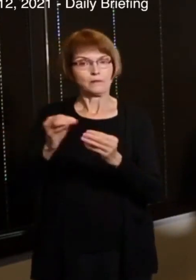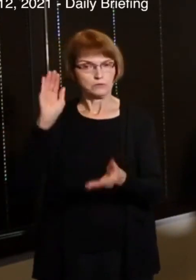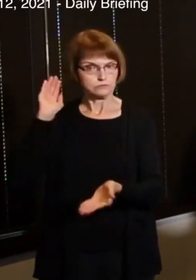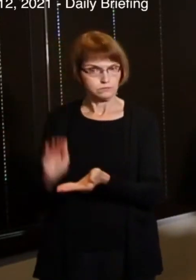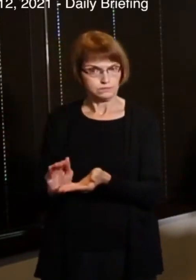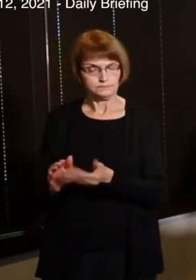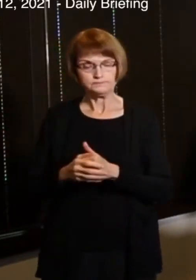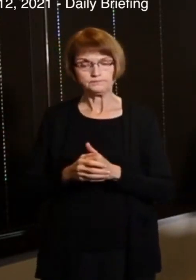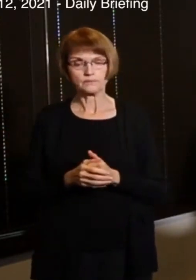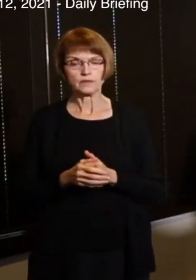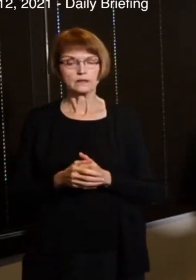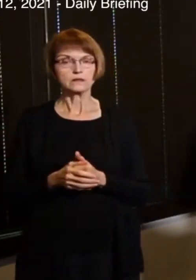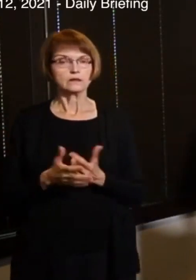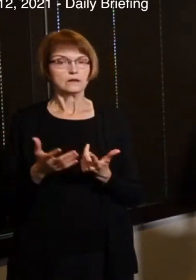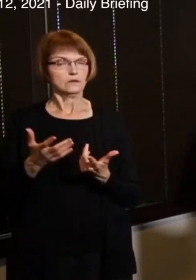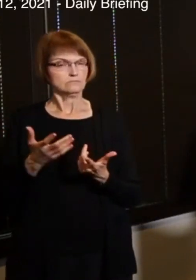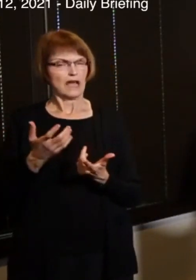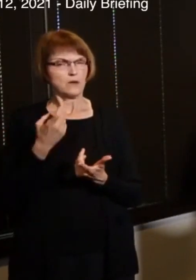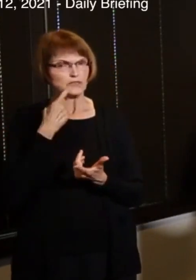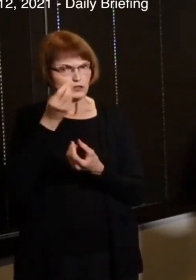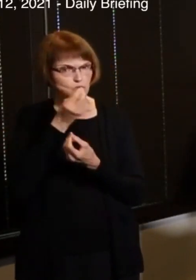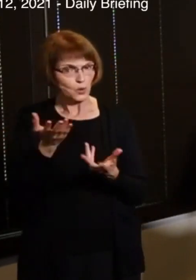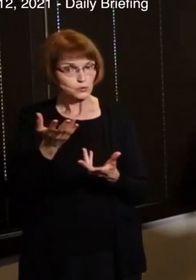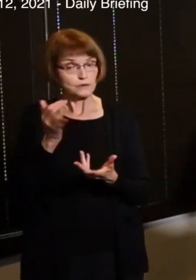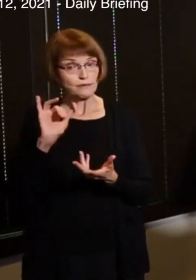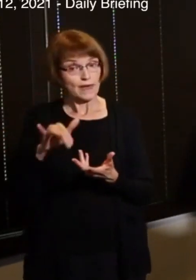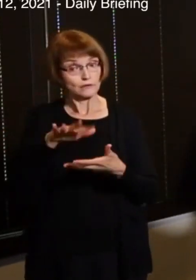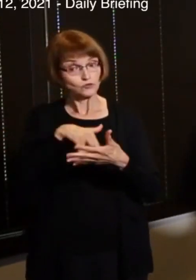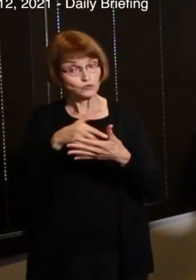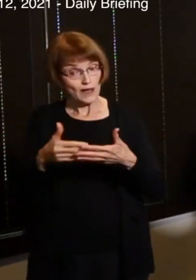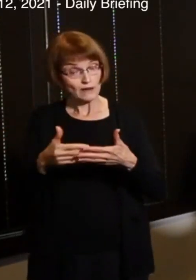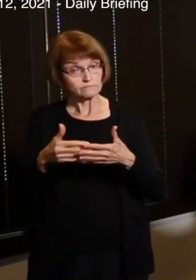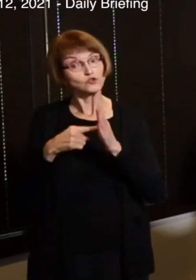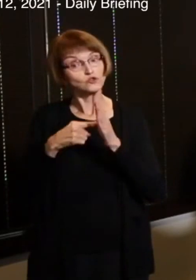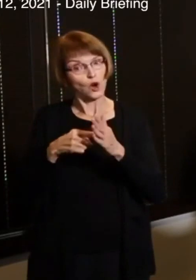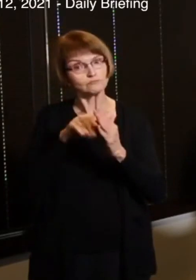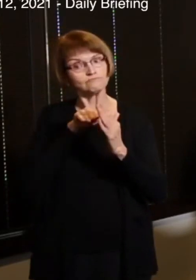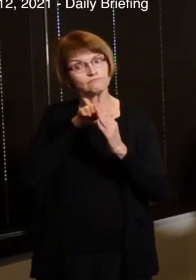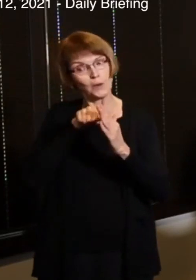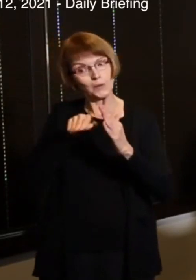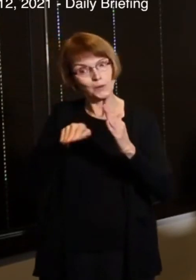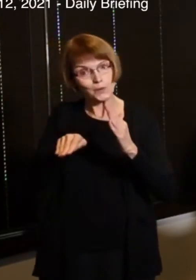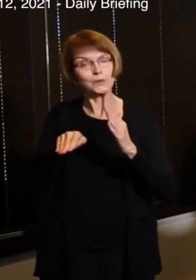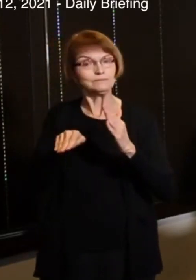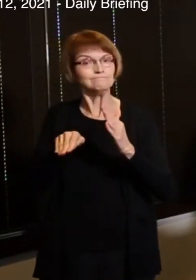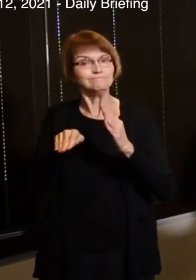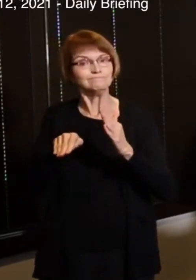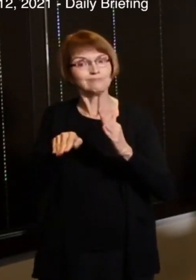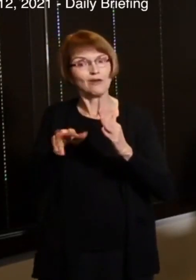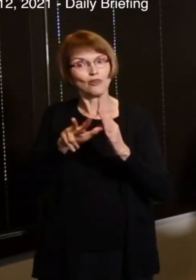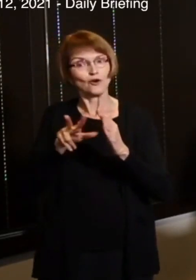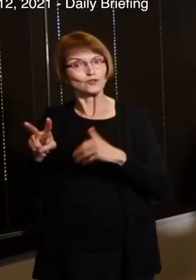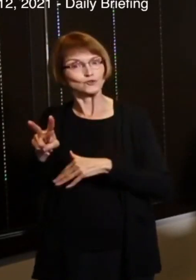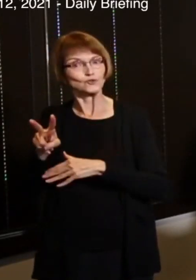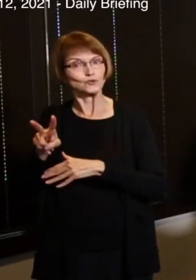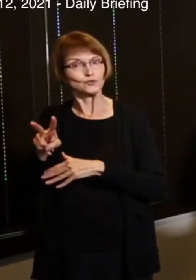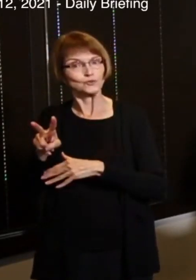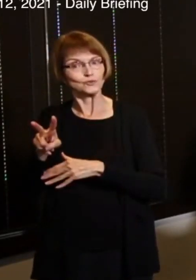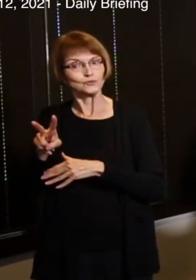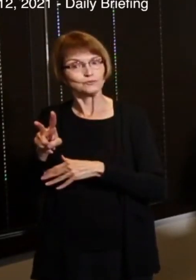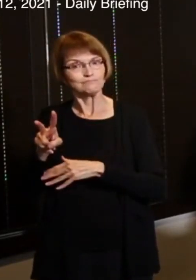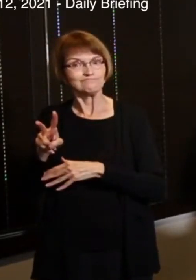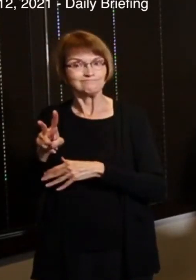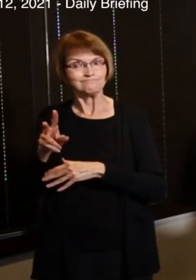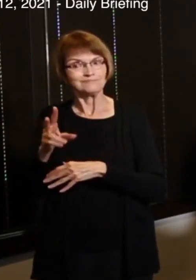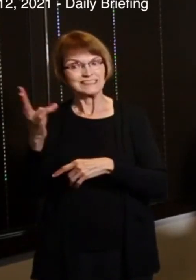earlier, and you can see from the graph there is a trend down. We've got down to that 32 7-day